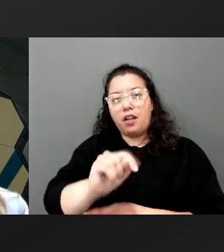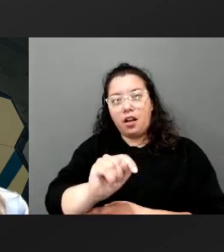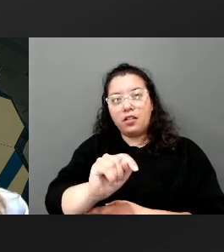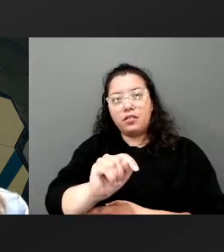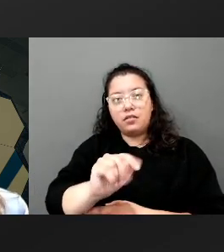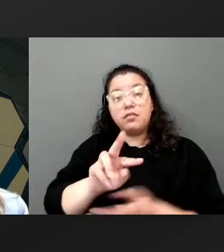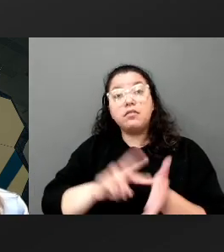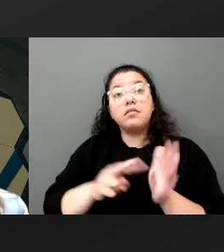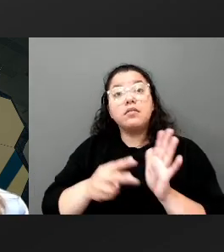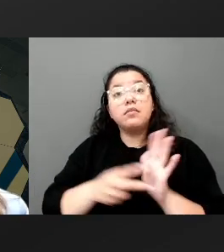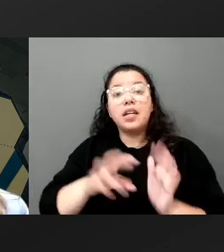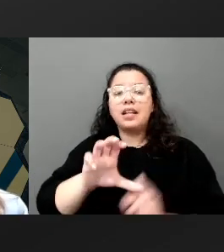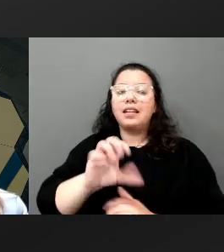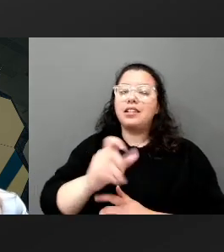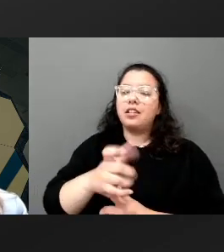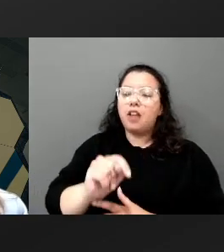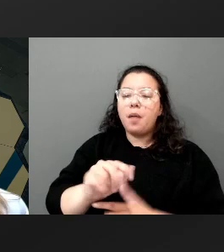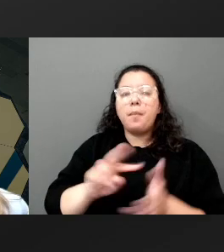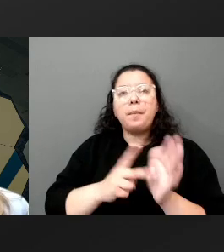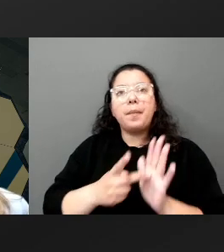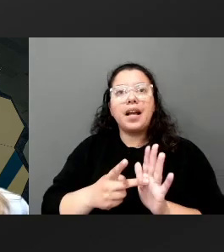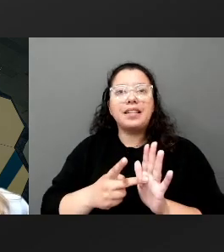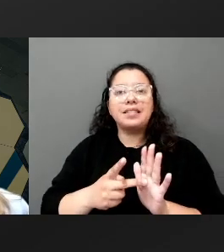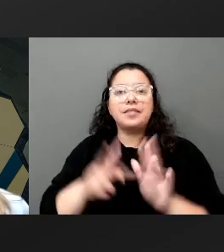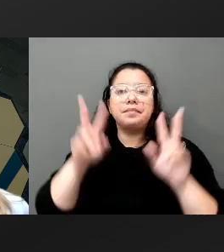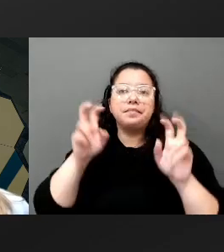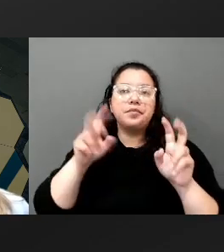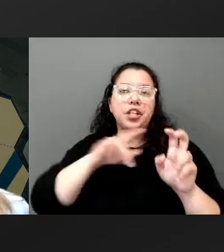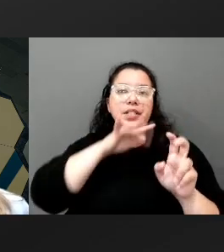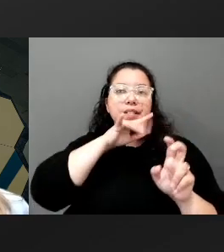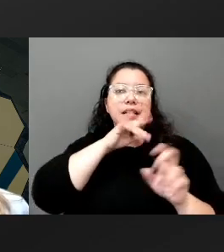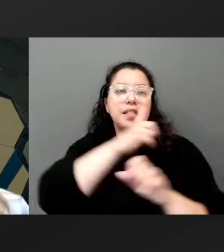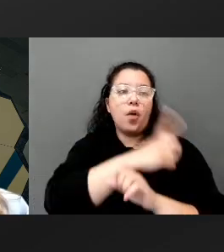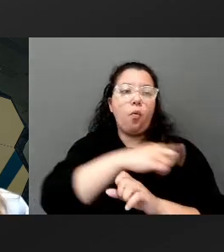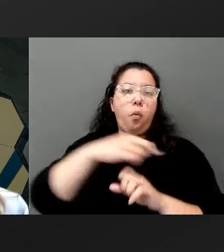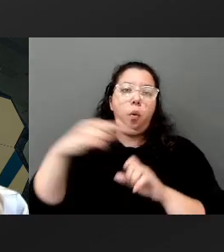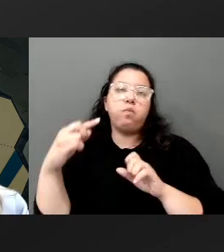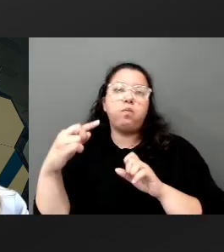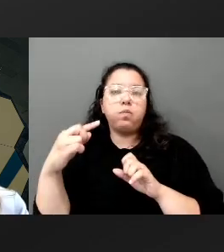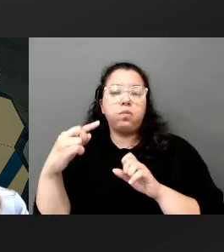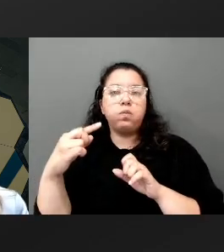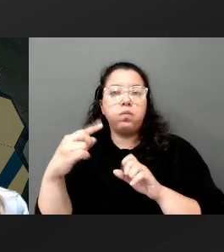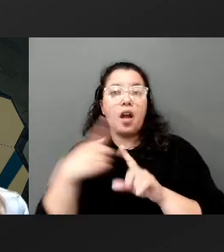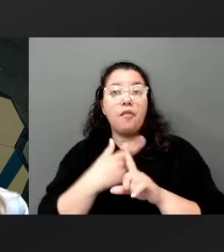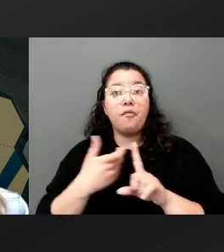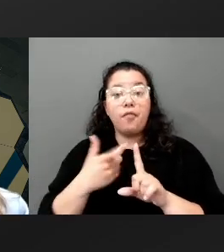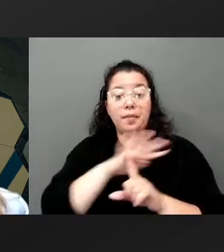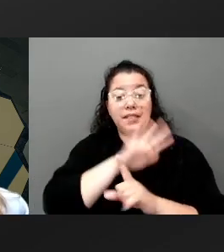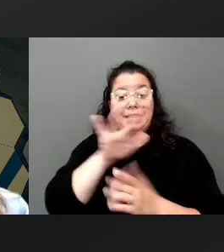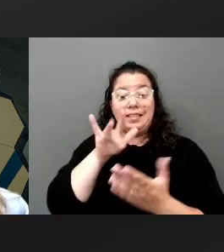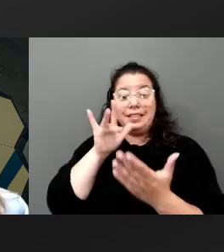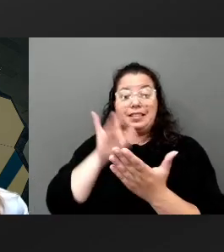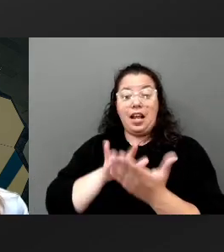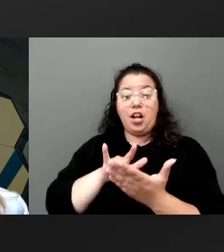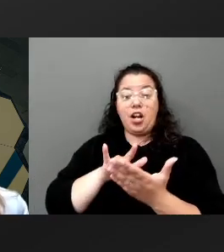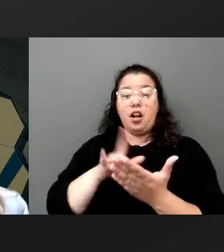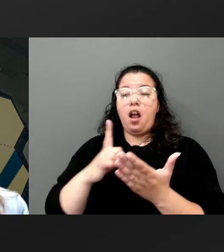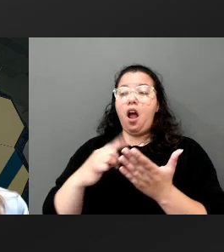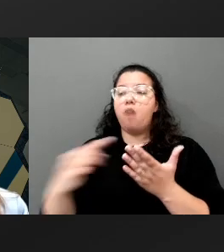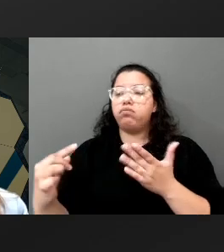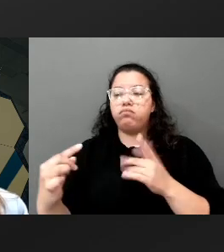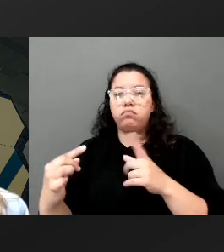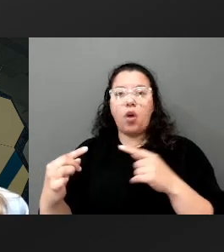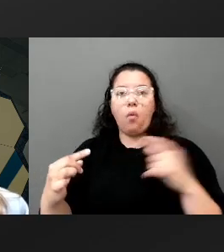with dusty tails that are being blown off from the center star. So if you would look into the arcs of some of these